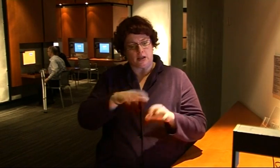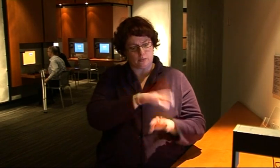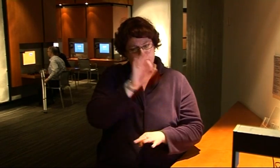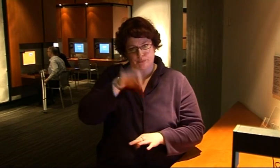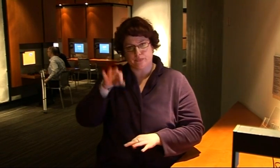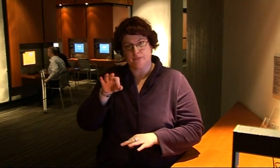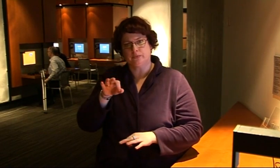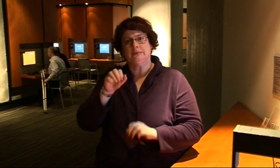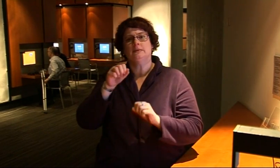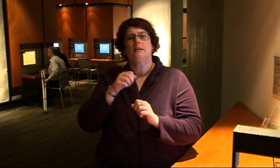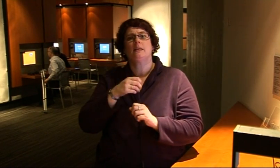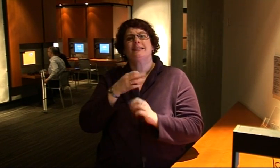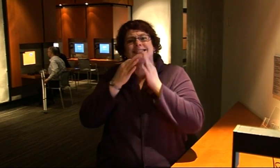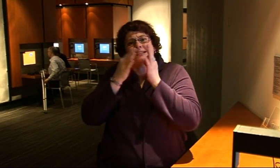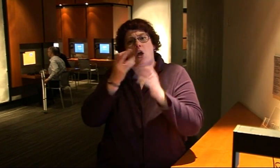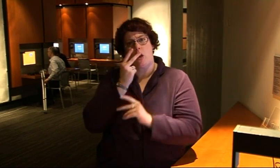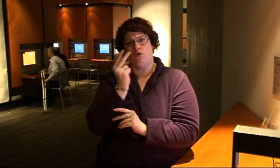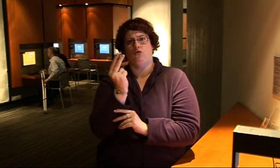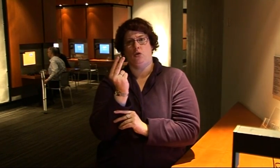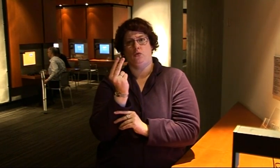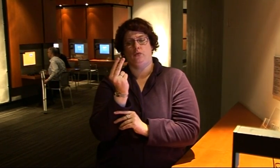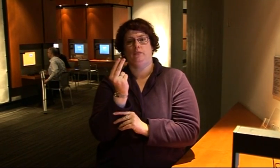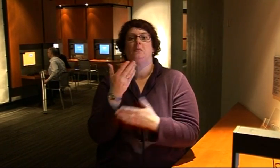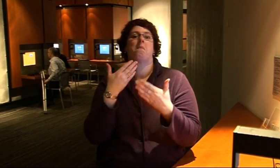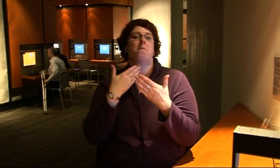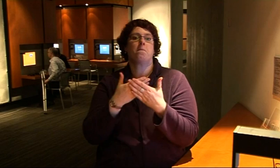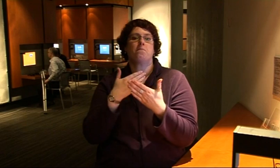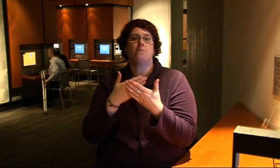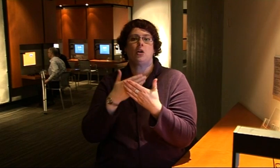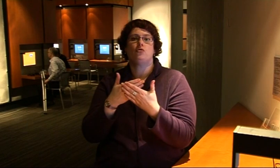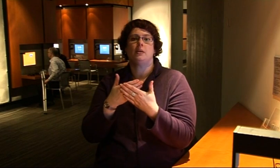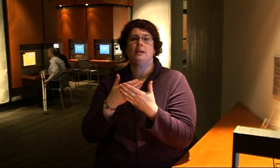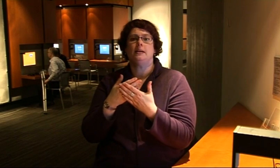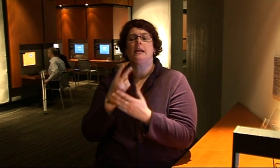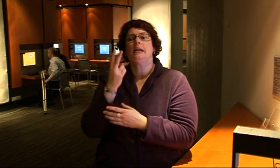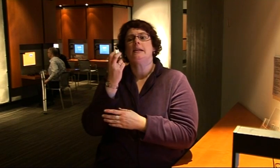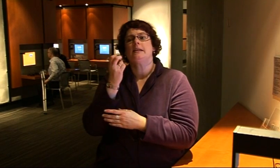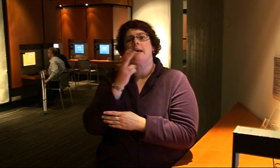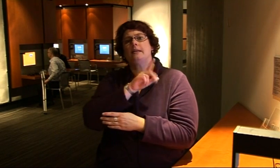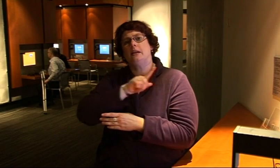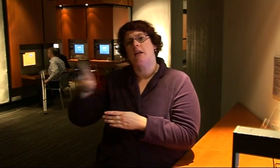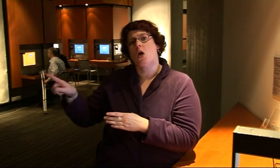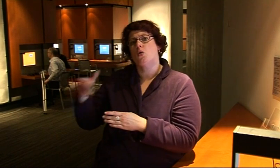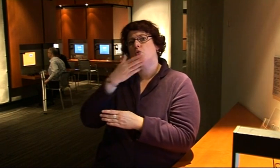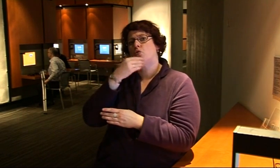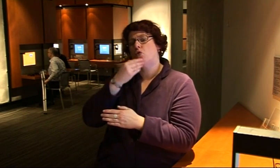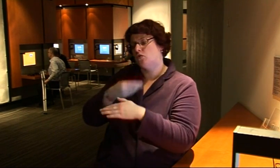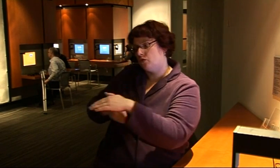about the fate of the estimated 20,000 German Jewish émigrés who sought refuge in Shanghai, can click their way through one of our